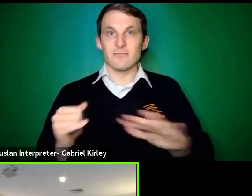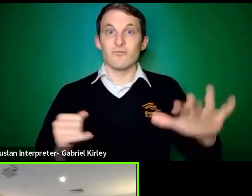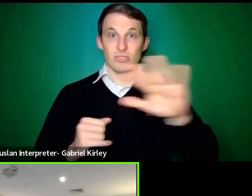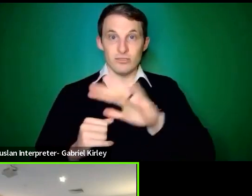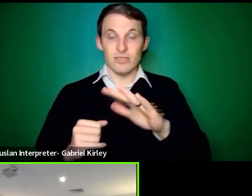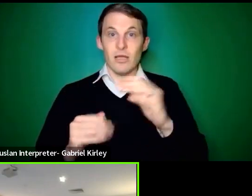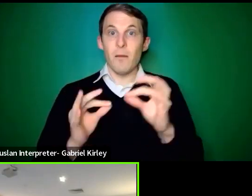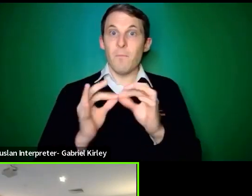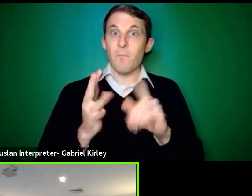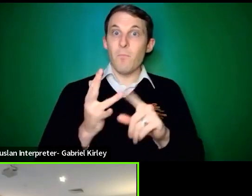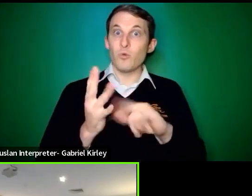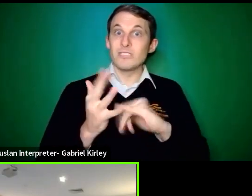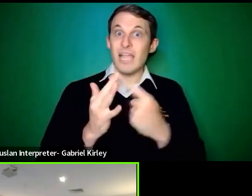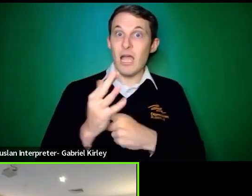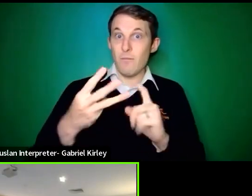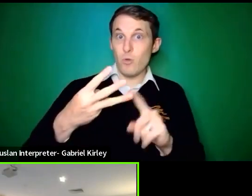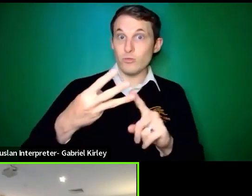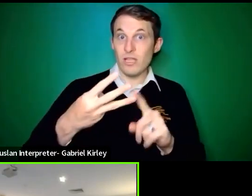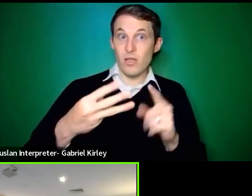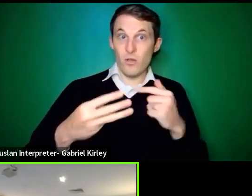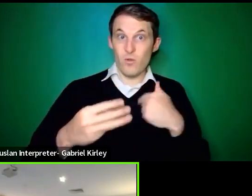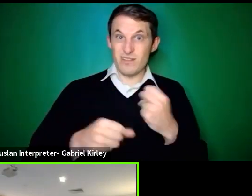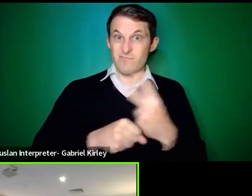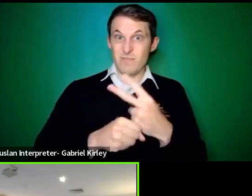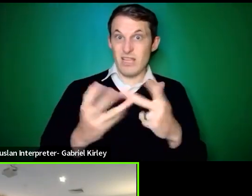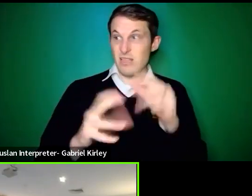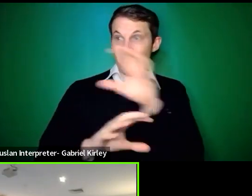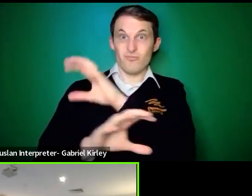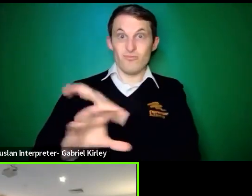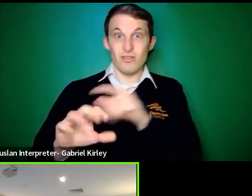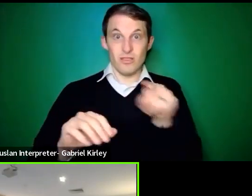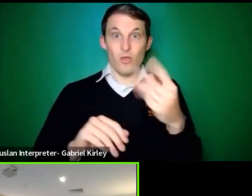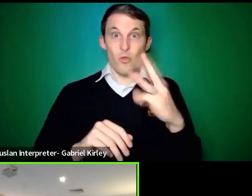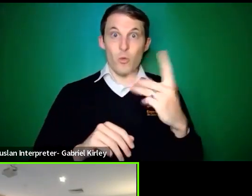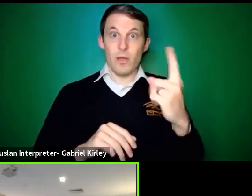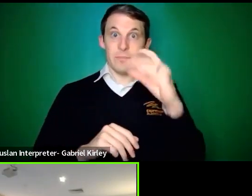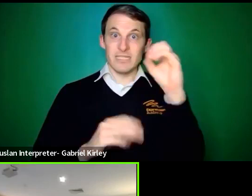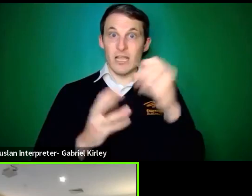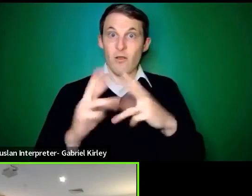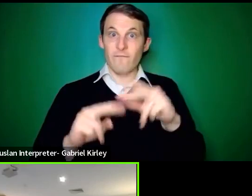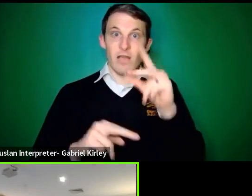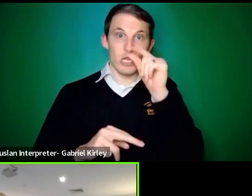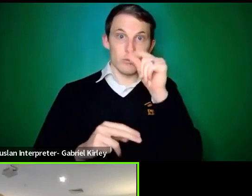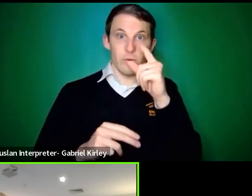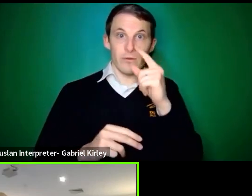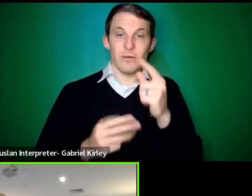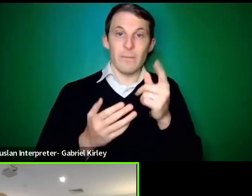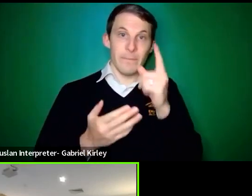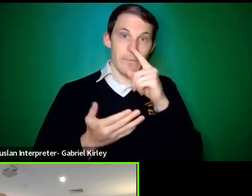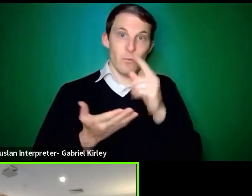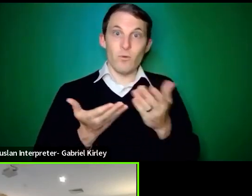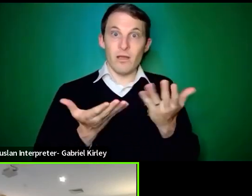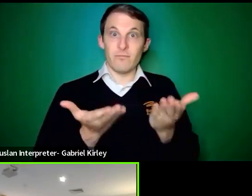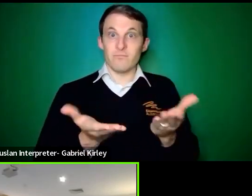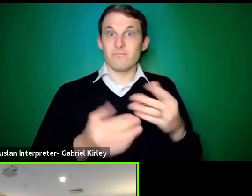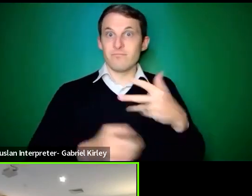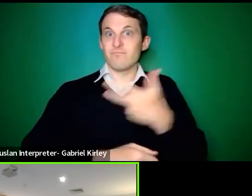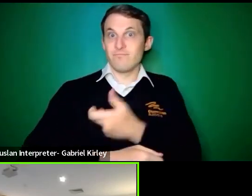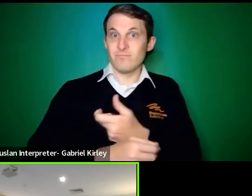program, we're actually leading the state in our region at 31% of all eligible for the booster program. So we're actually doing very, very